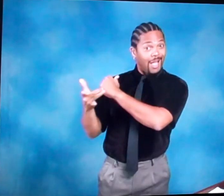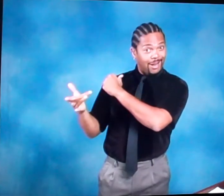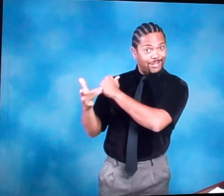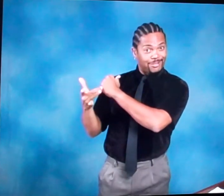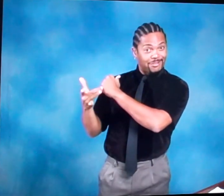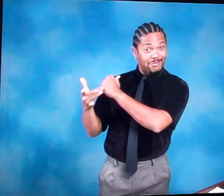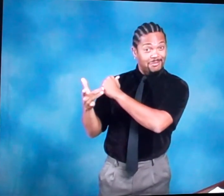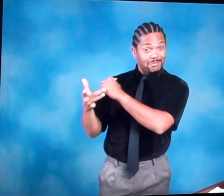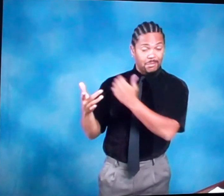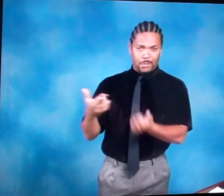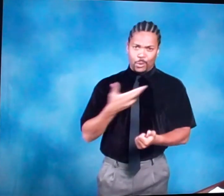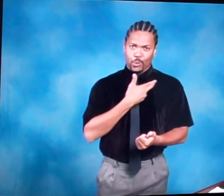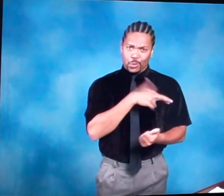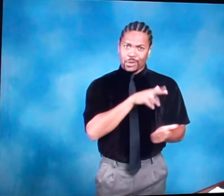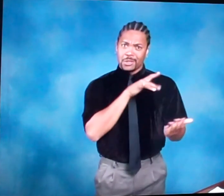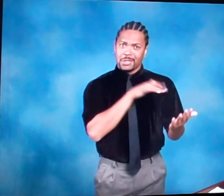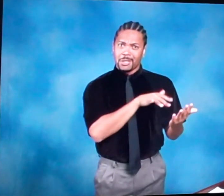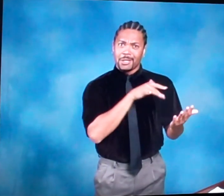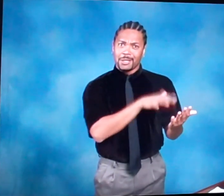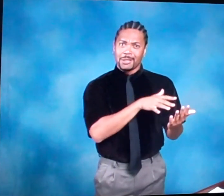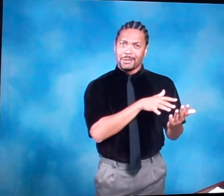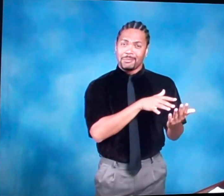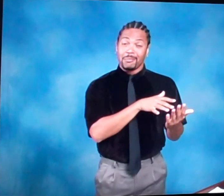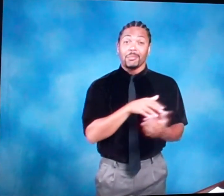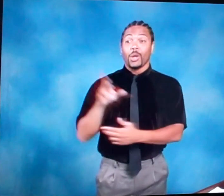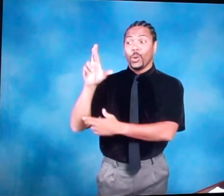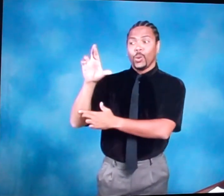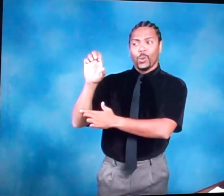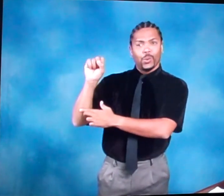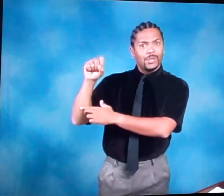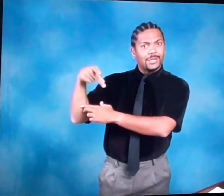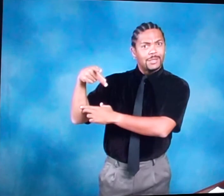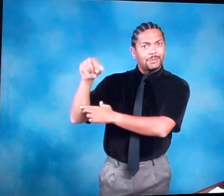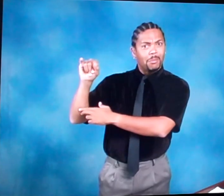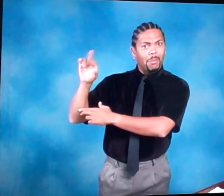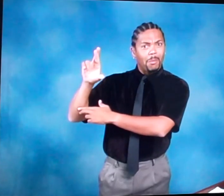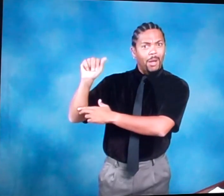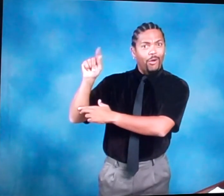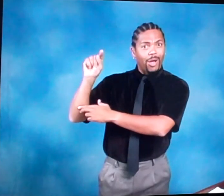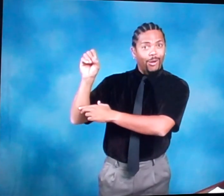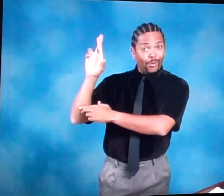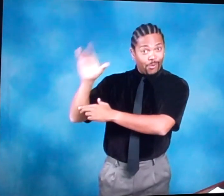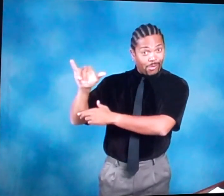as well as radiological sciences, religious sciences,